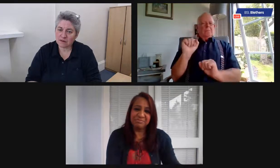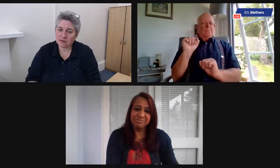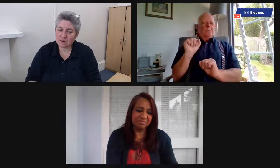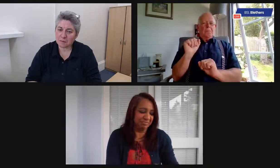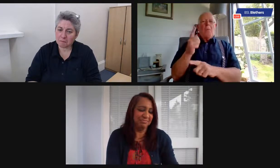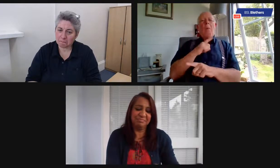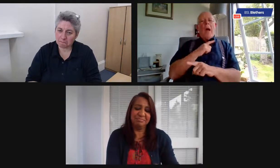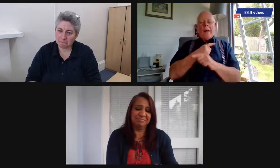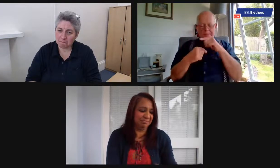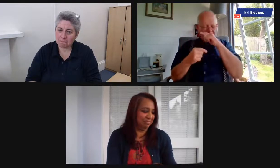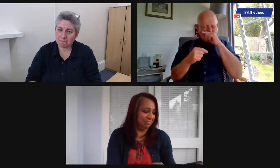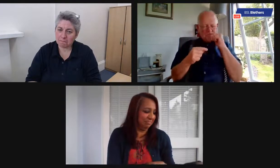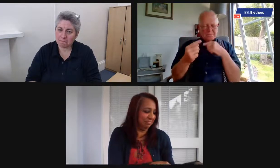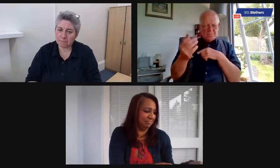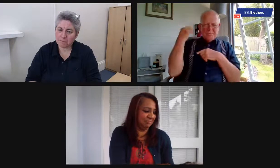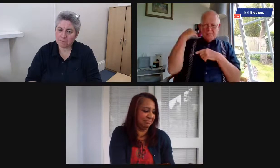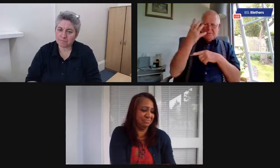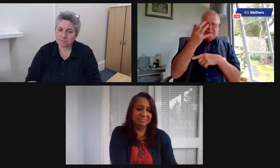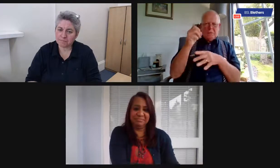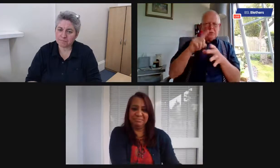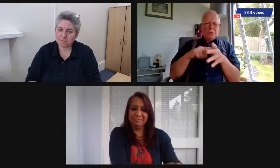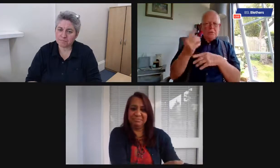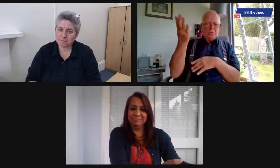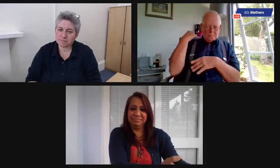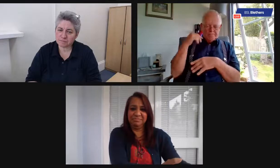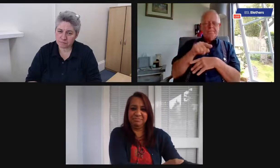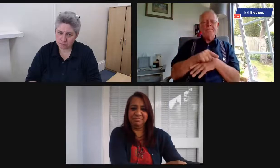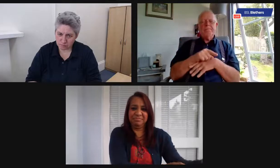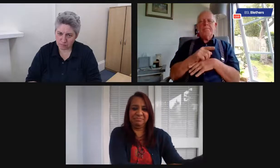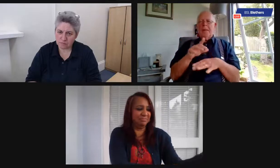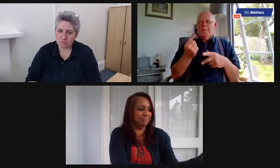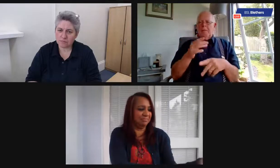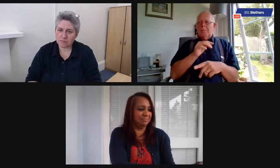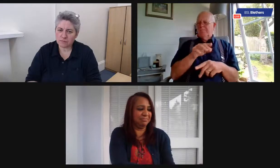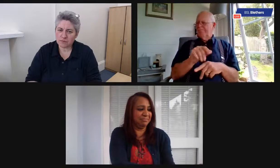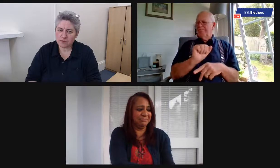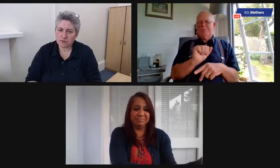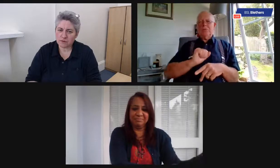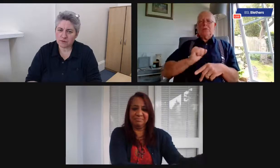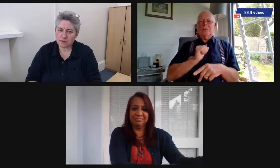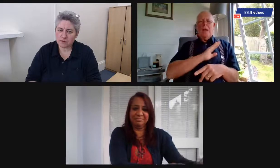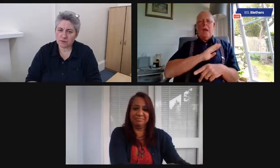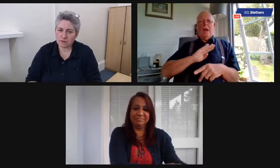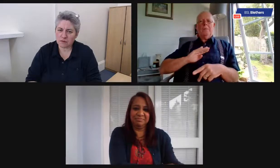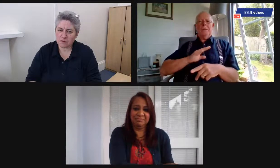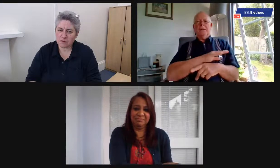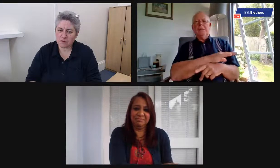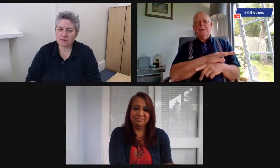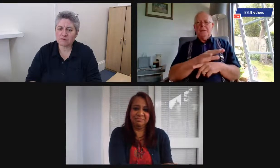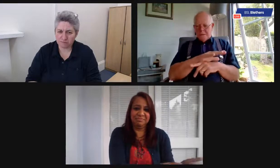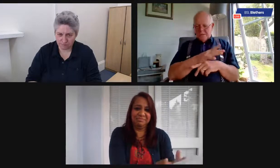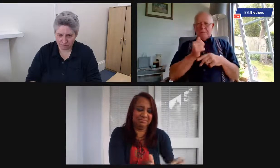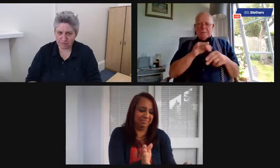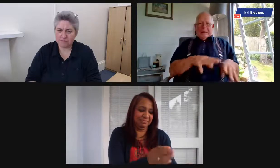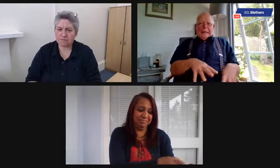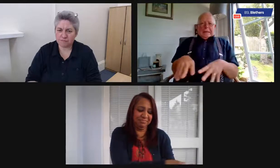when the thistle starts to be seen as the emblem of Scotland. And the story is that about 500 years ago, the Scottish